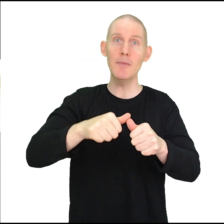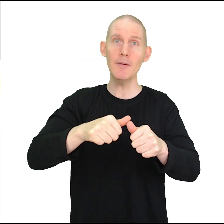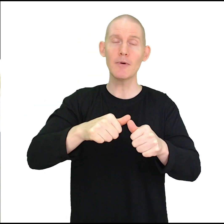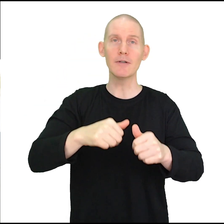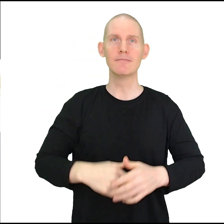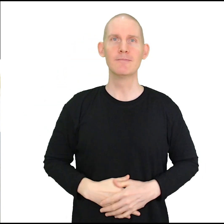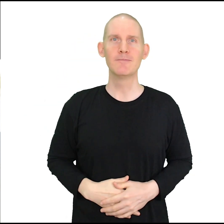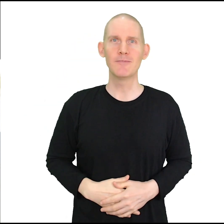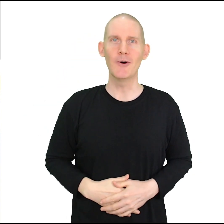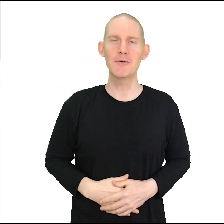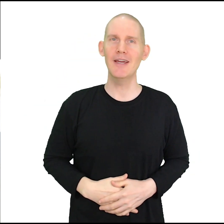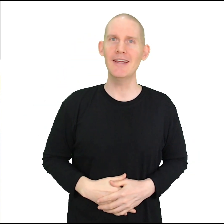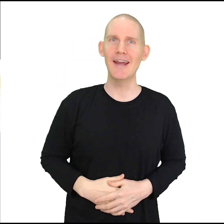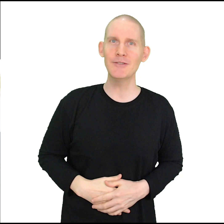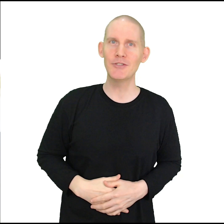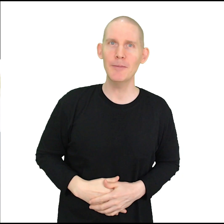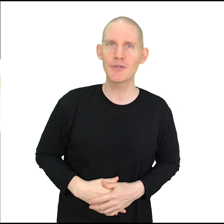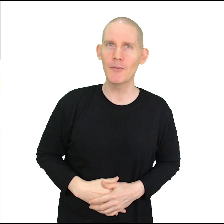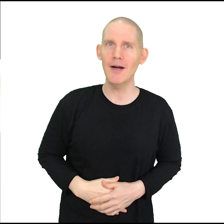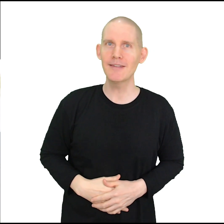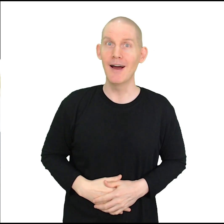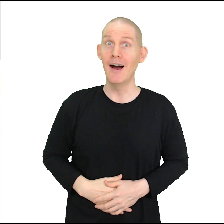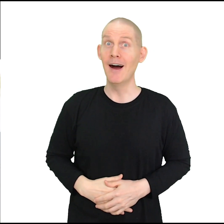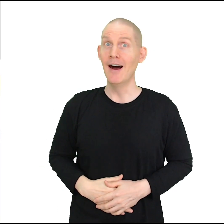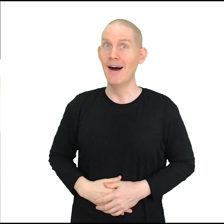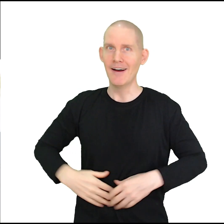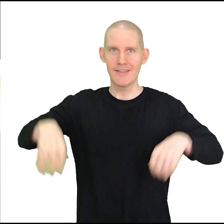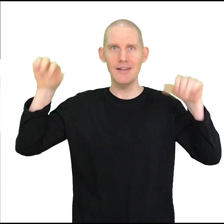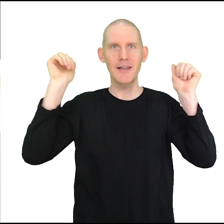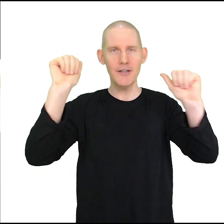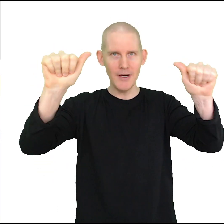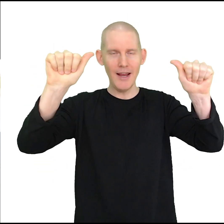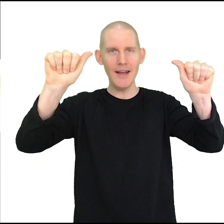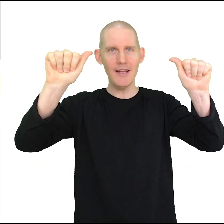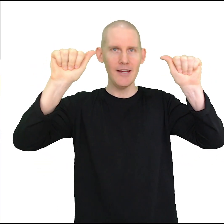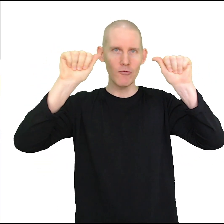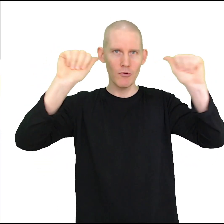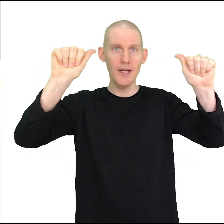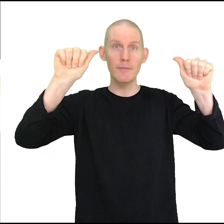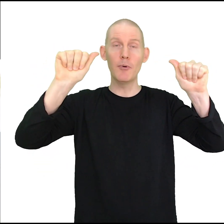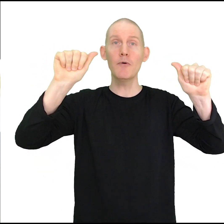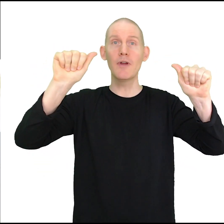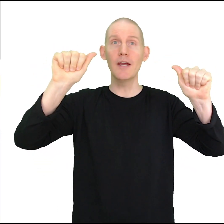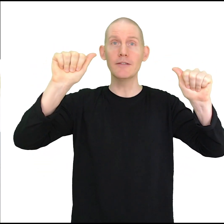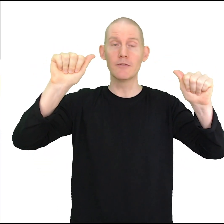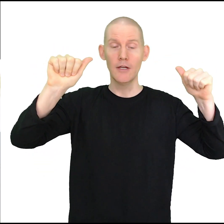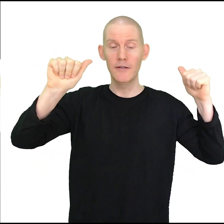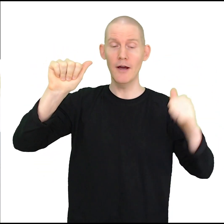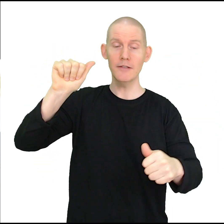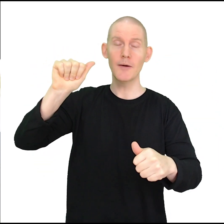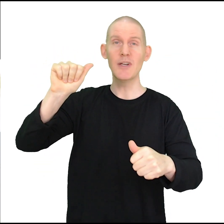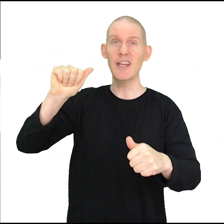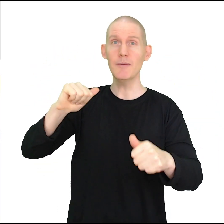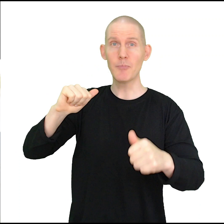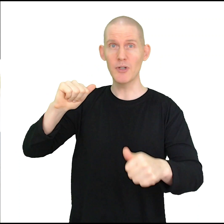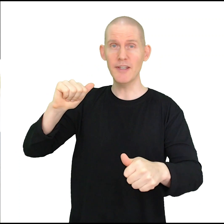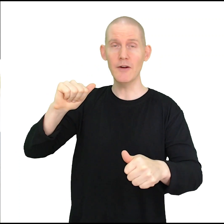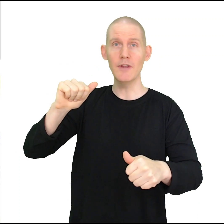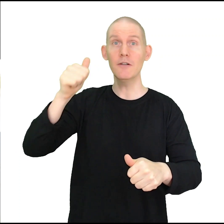remember. Okay, hand shapes are what? The letter A, right, both hands. Non-dominant hand, put it down there.